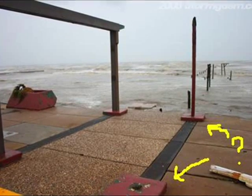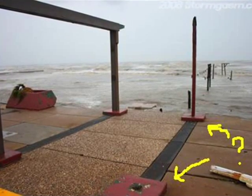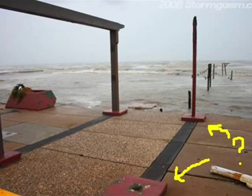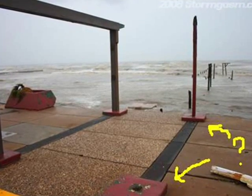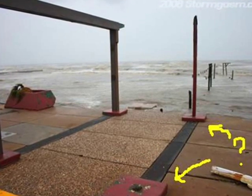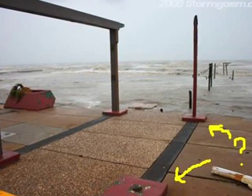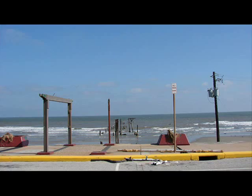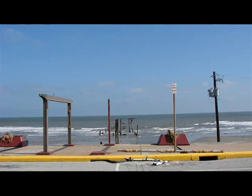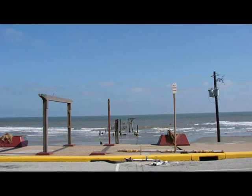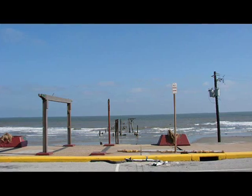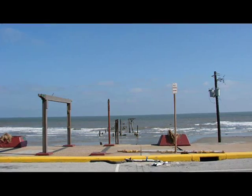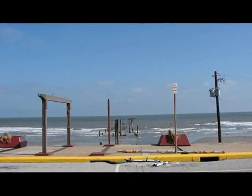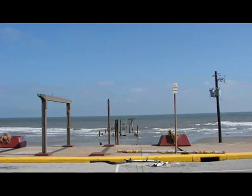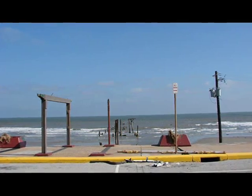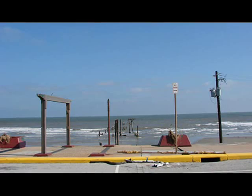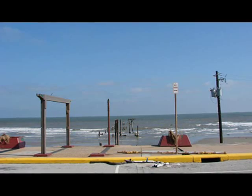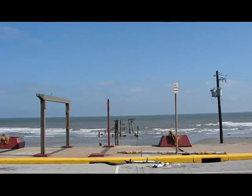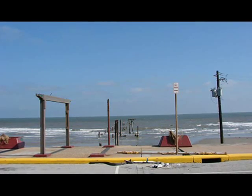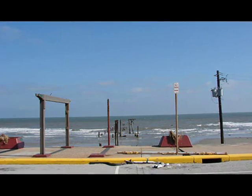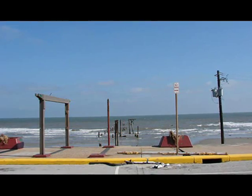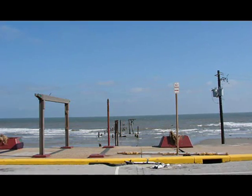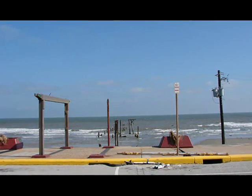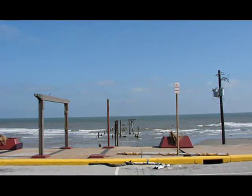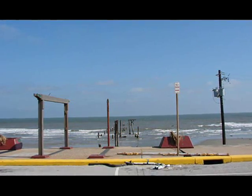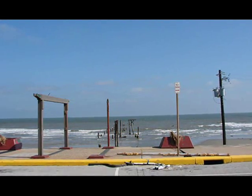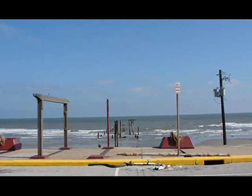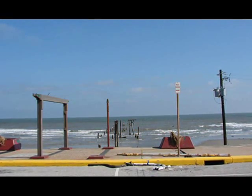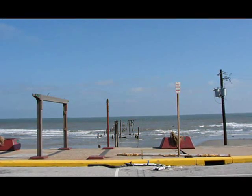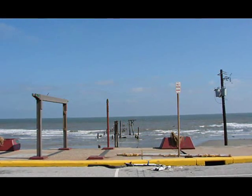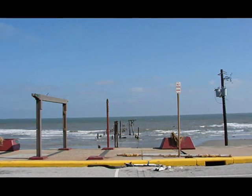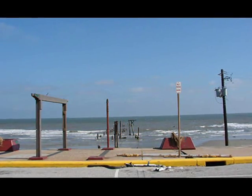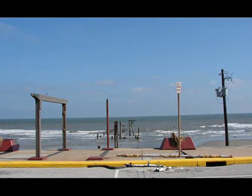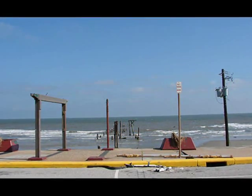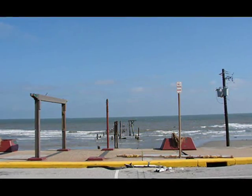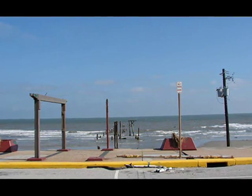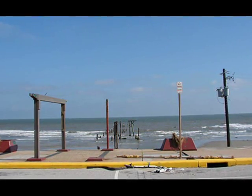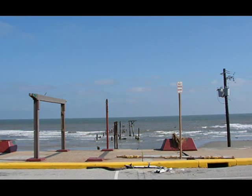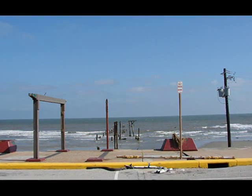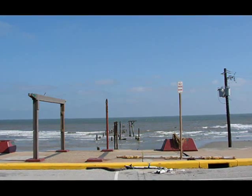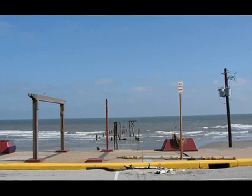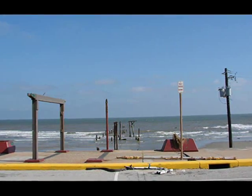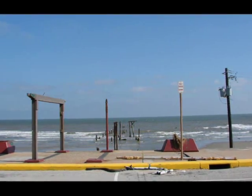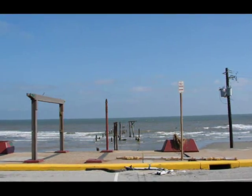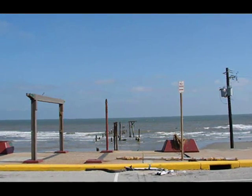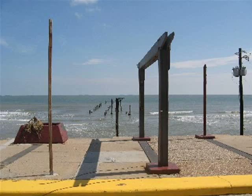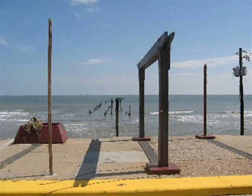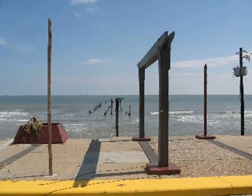future is a valentine Stolen in the perfect crime